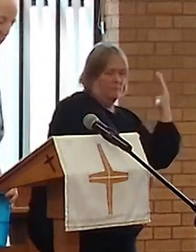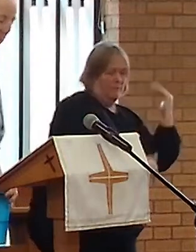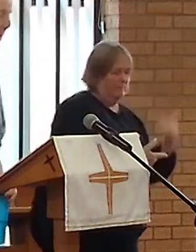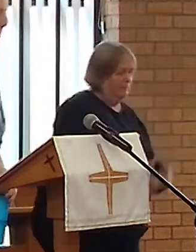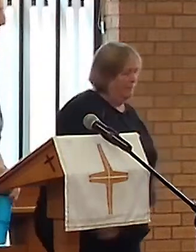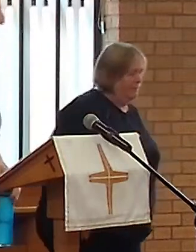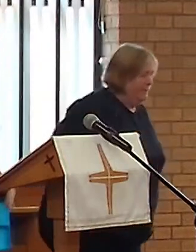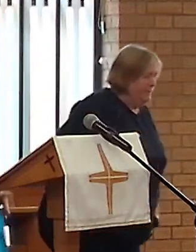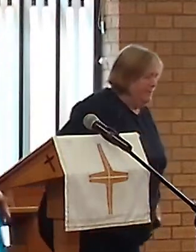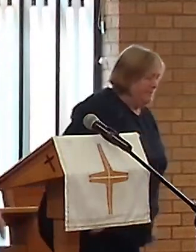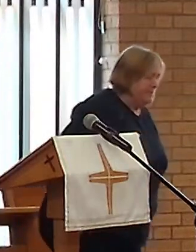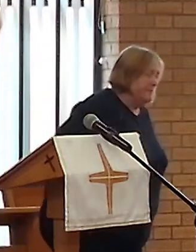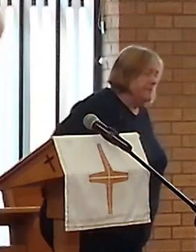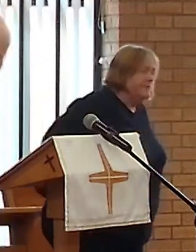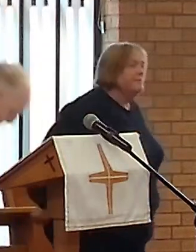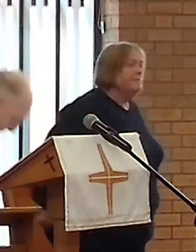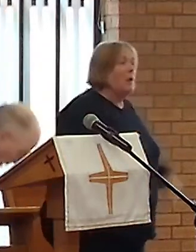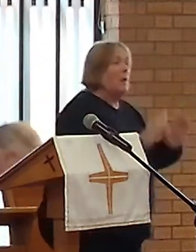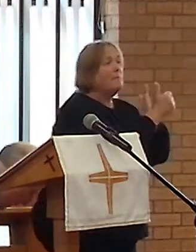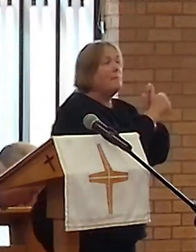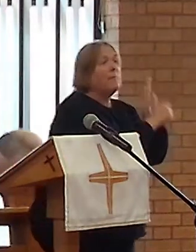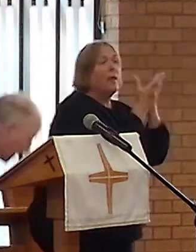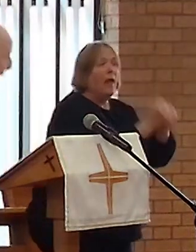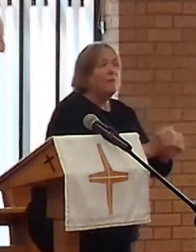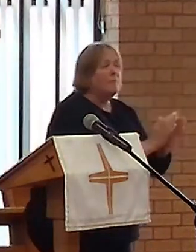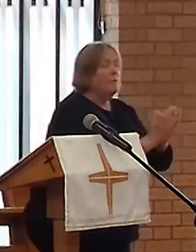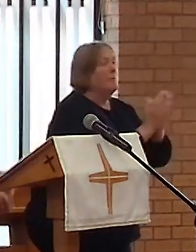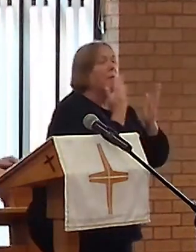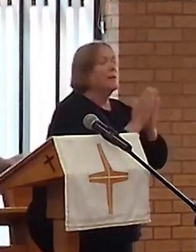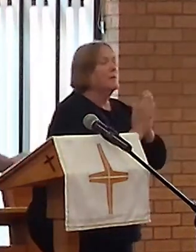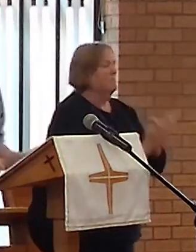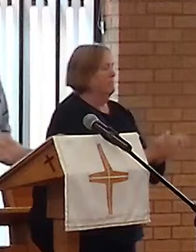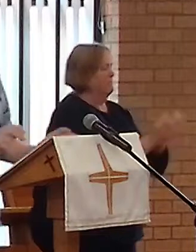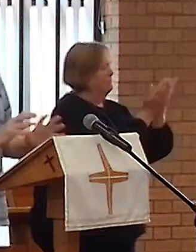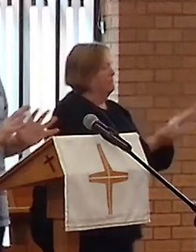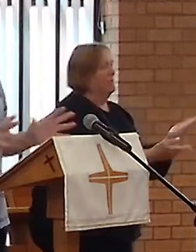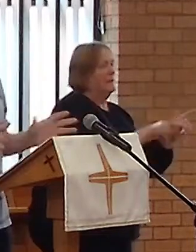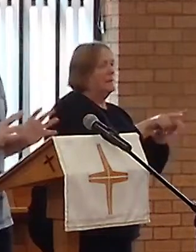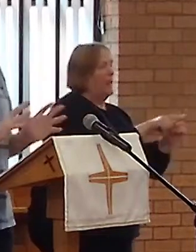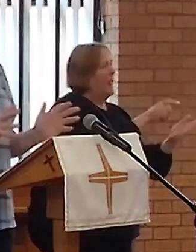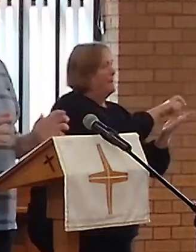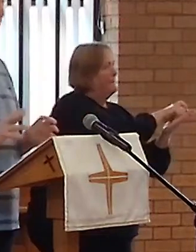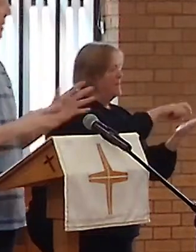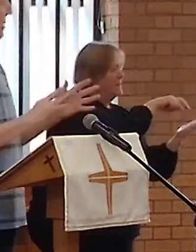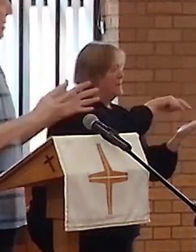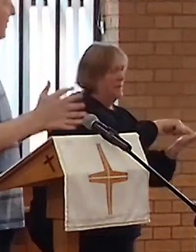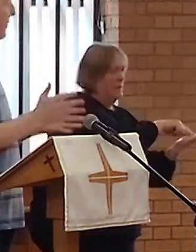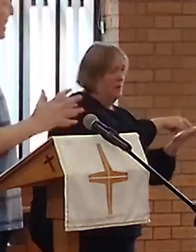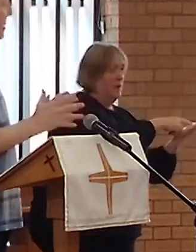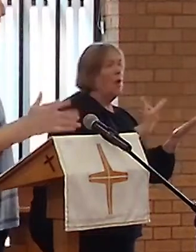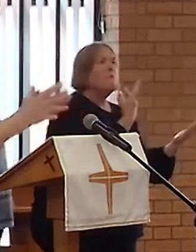If you have a Bible, keep it open to that passage, and in the next hour and a